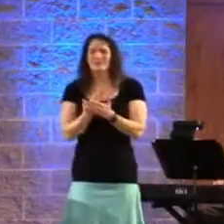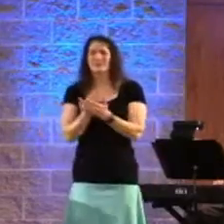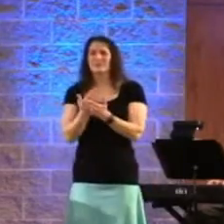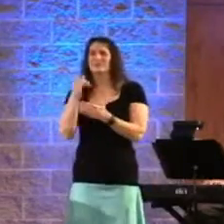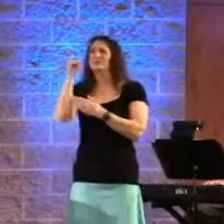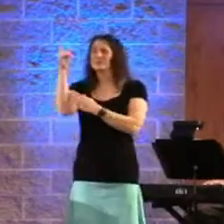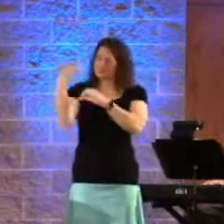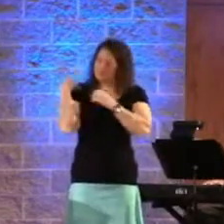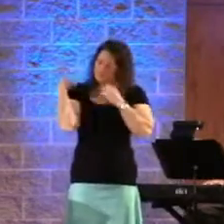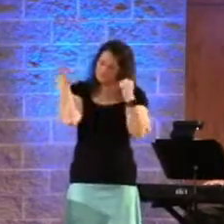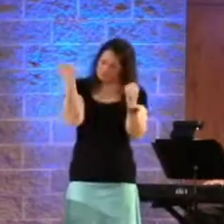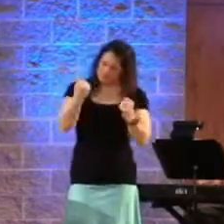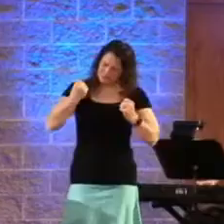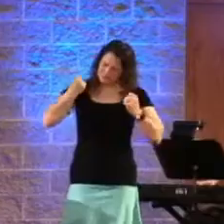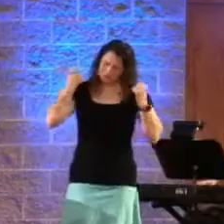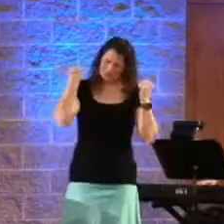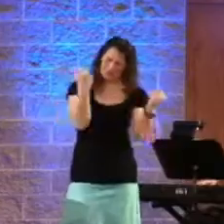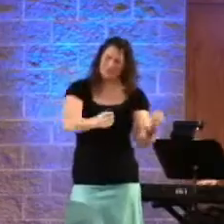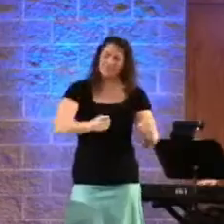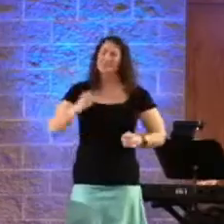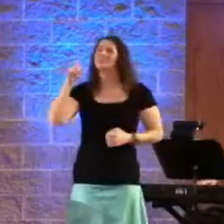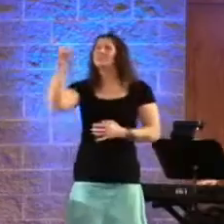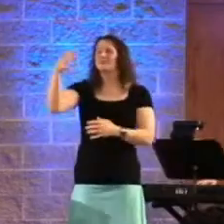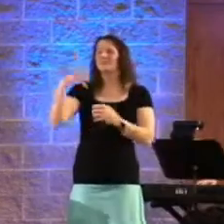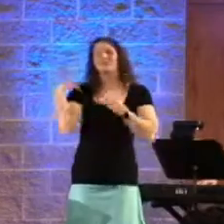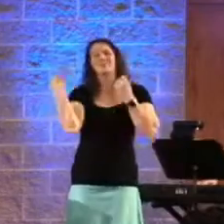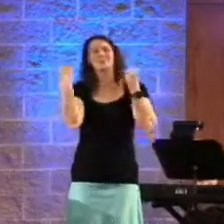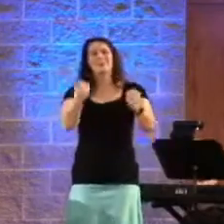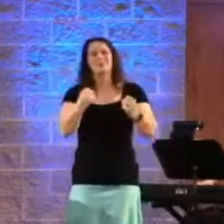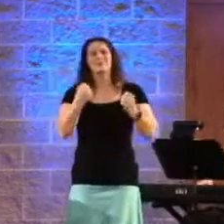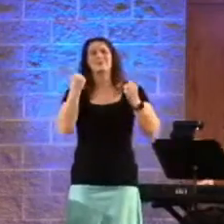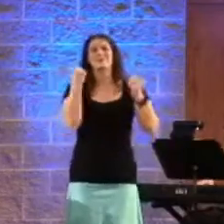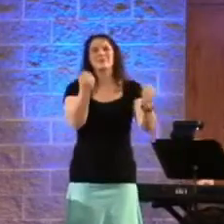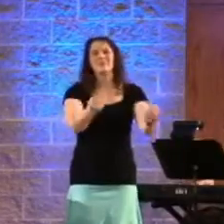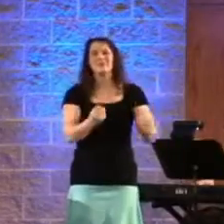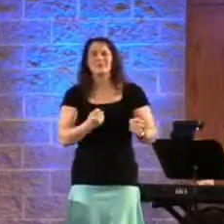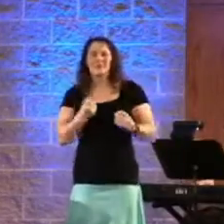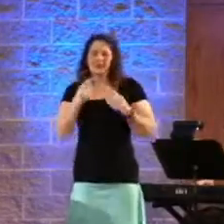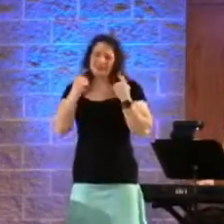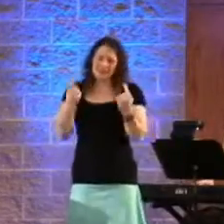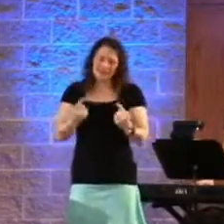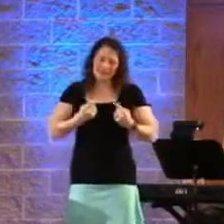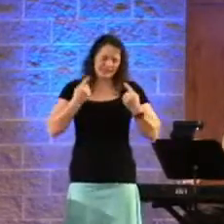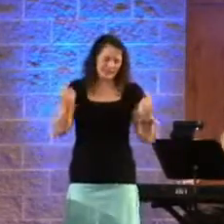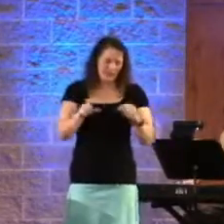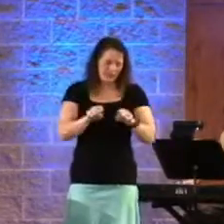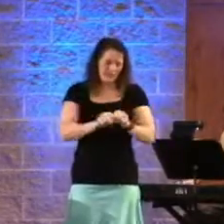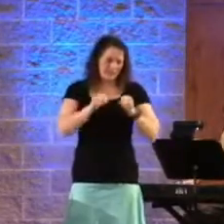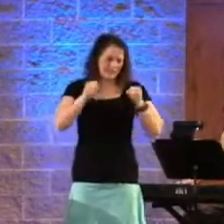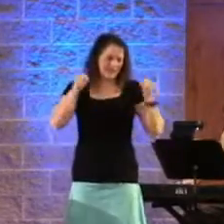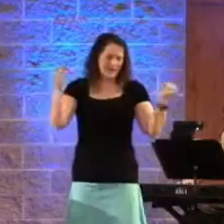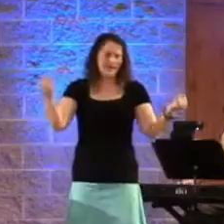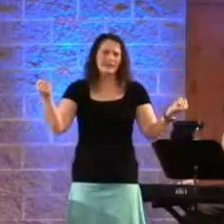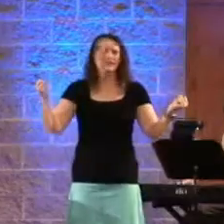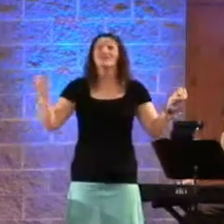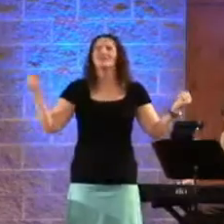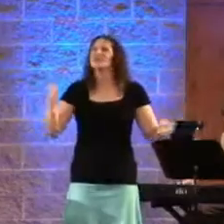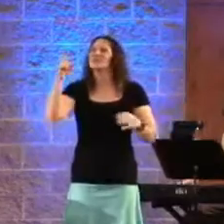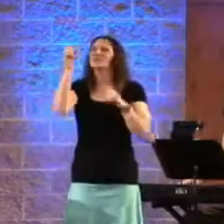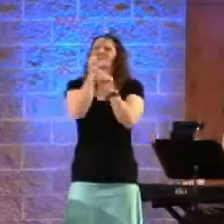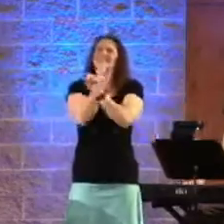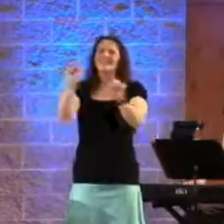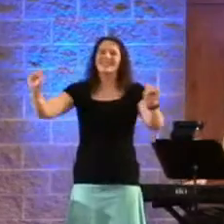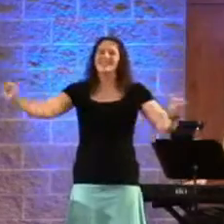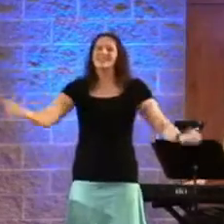stronger, you are stronger. Sin is broken, you have saved me. It